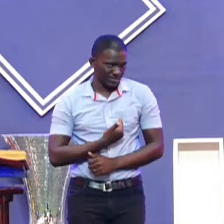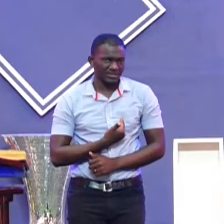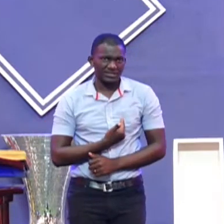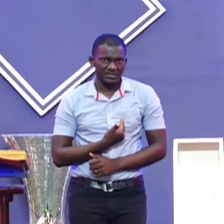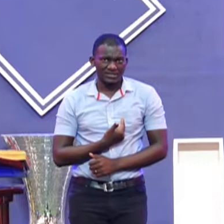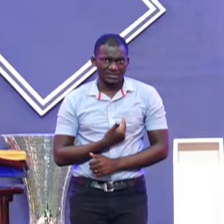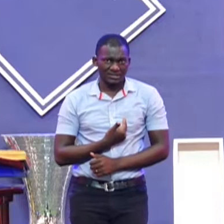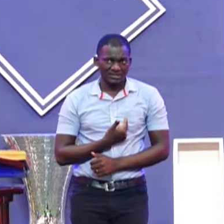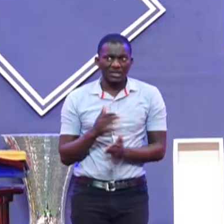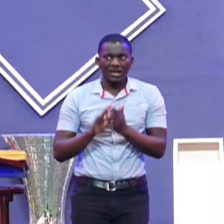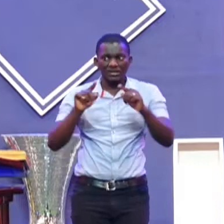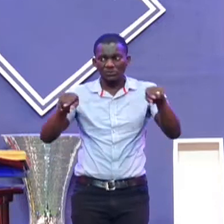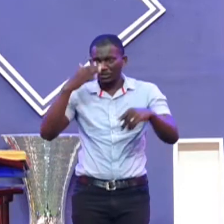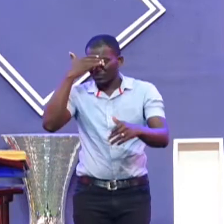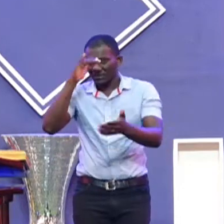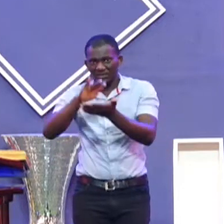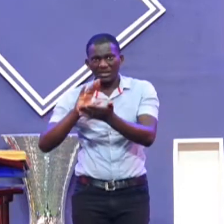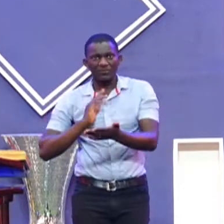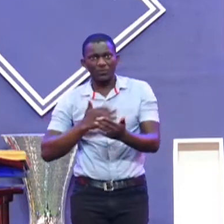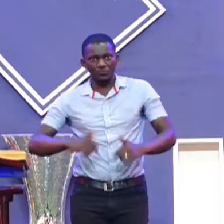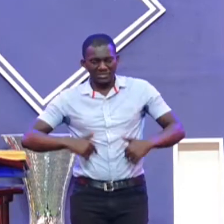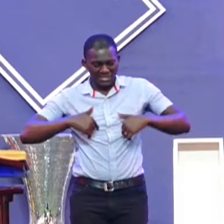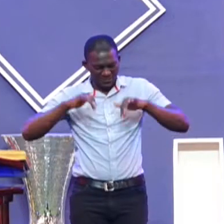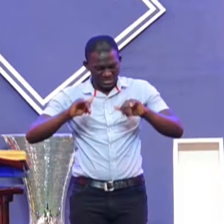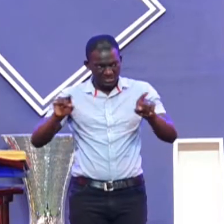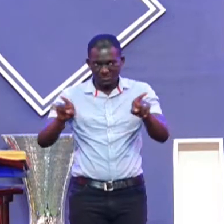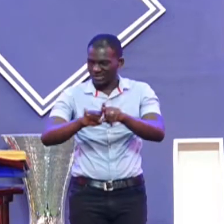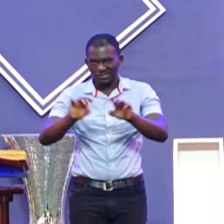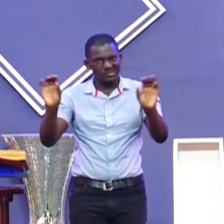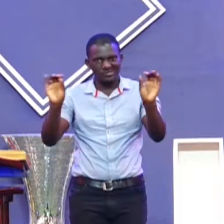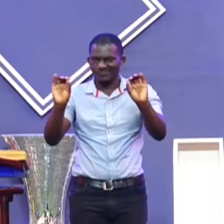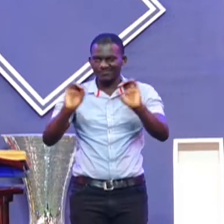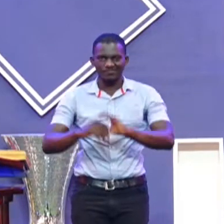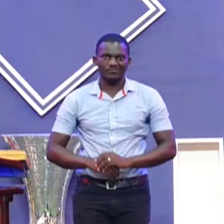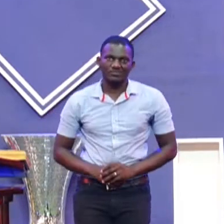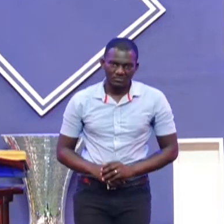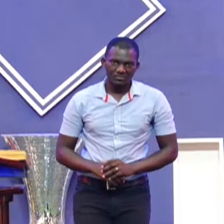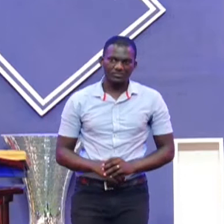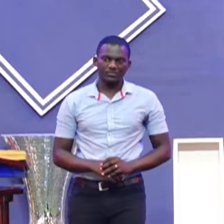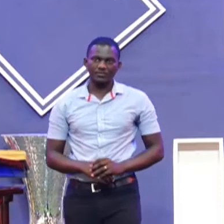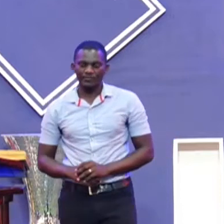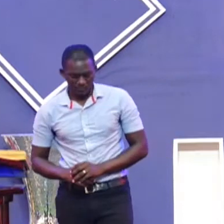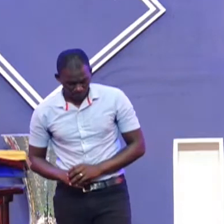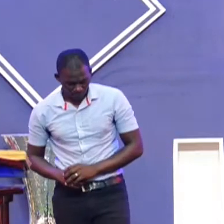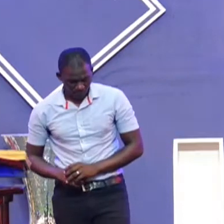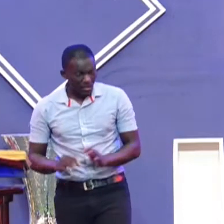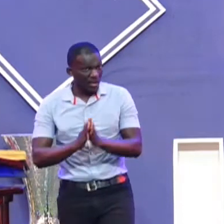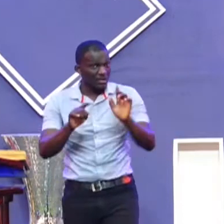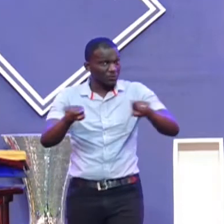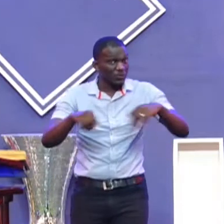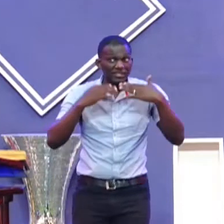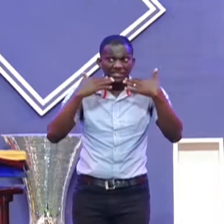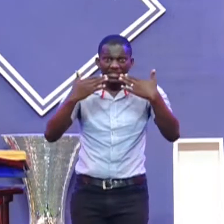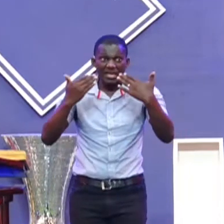speak to us. Era tukirizo ulambo afete bugenda sigala chechimu. And we believe that our lives are not going to remain era the same. Era tuwebaza nyo pastoral team.